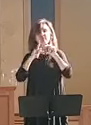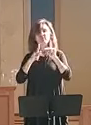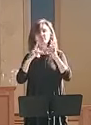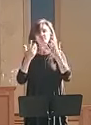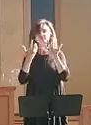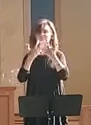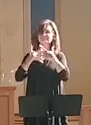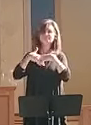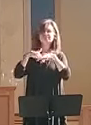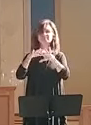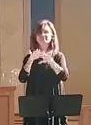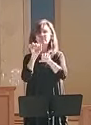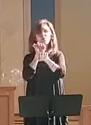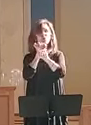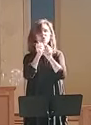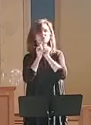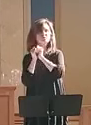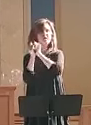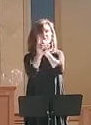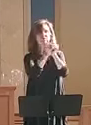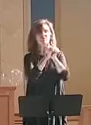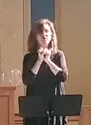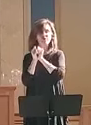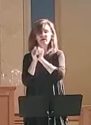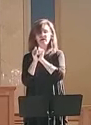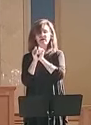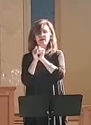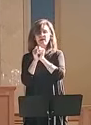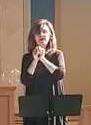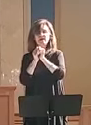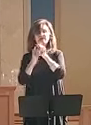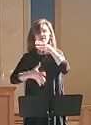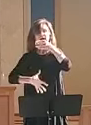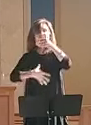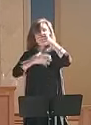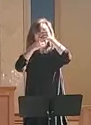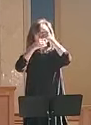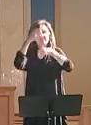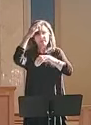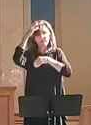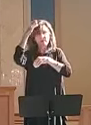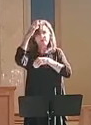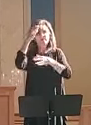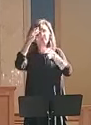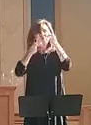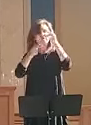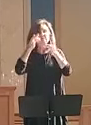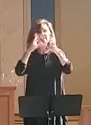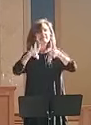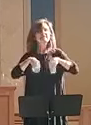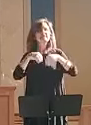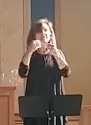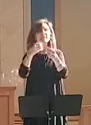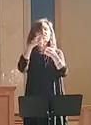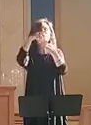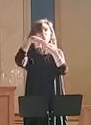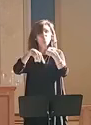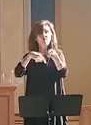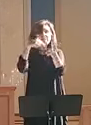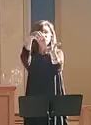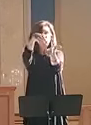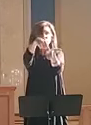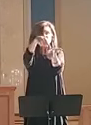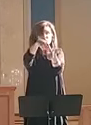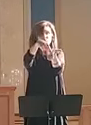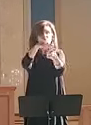together. And they're built on that concept of justice, to render what's due. That's the virtue of justice, is to render what's